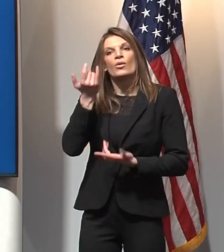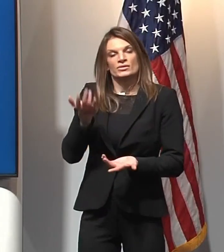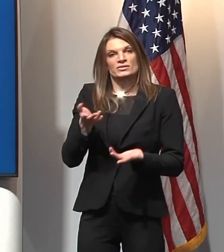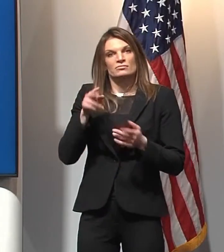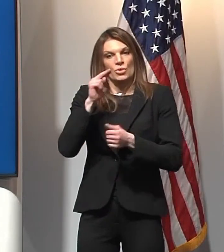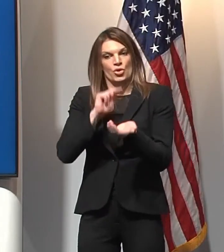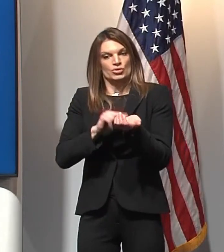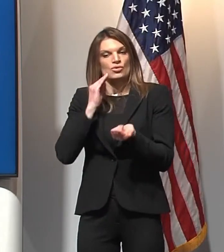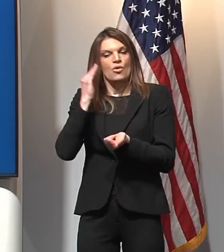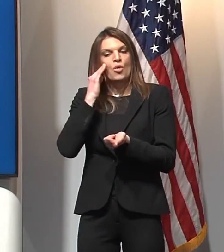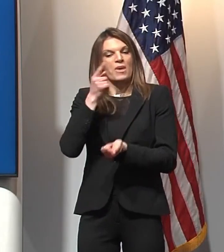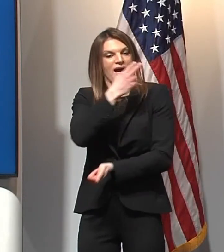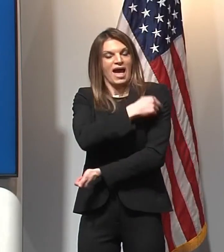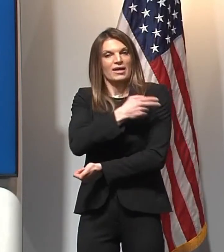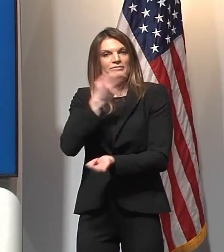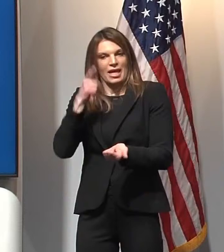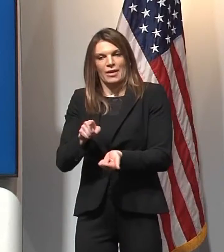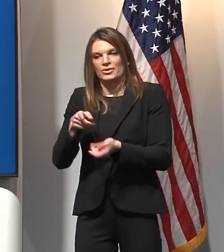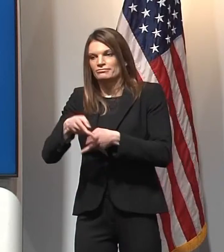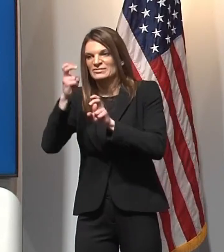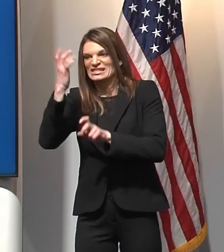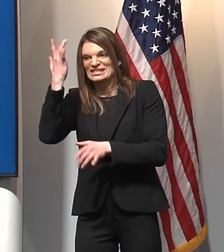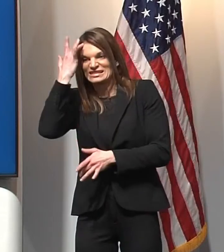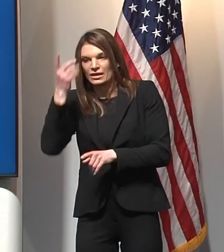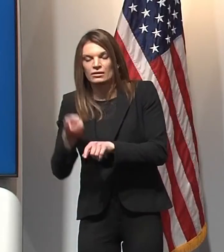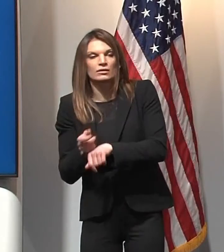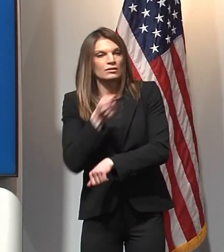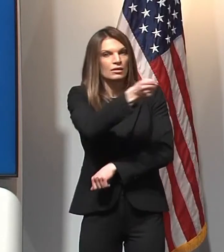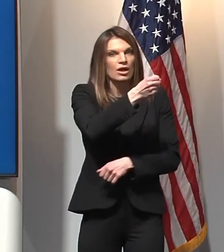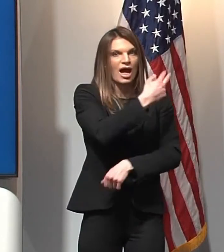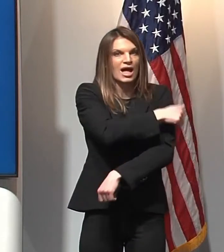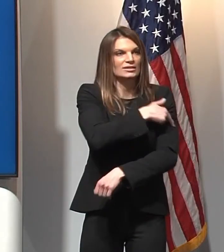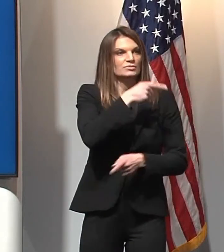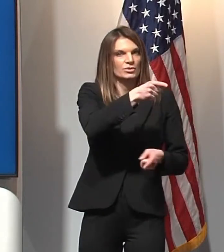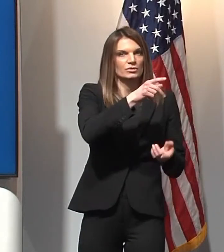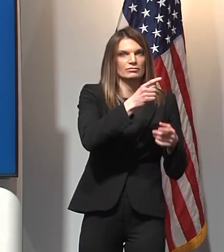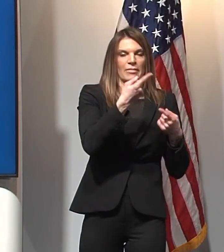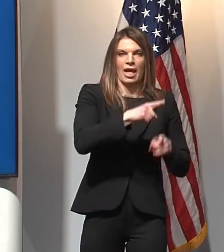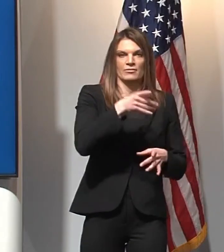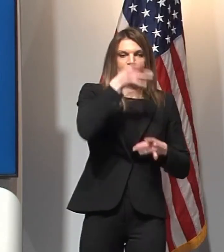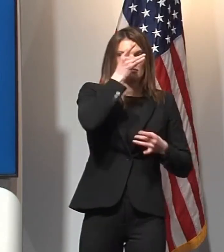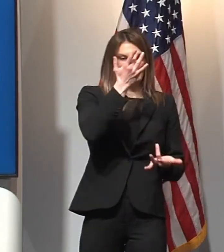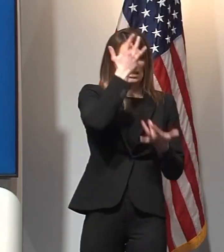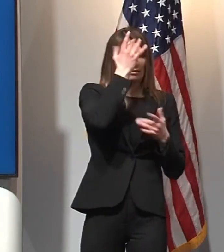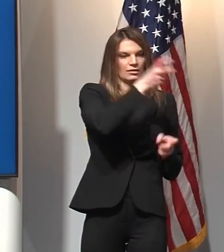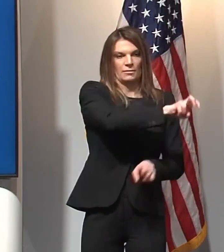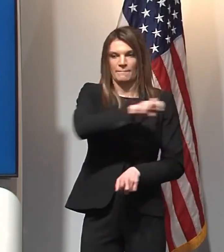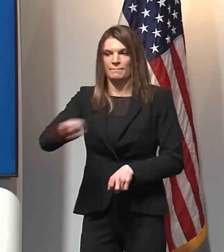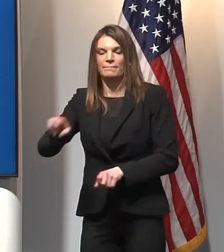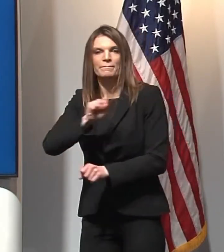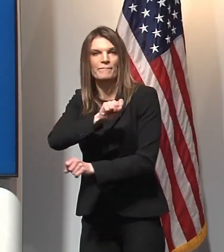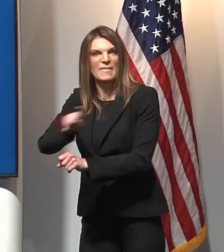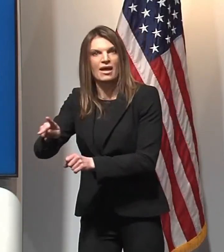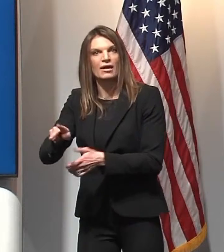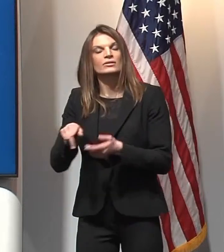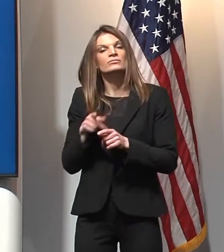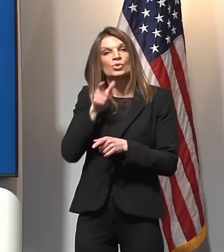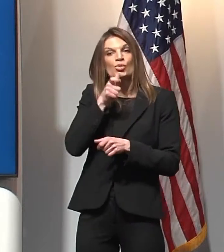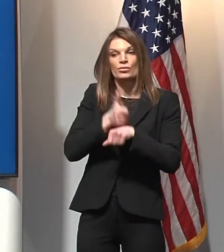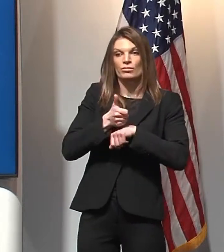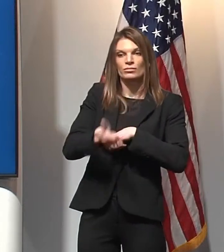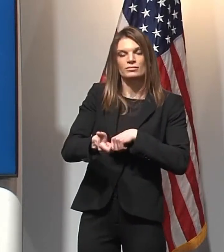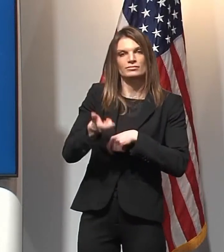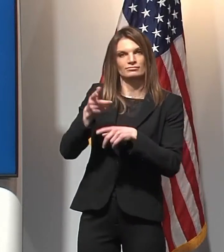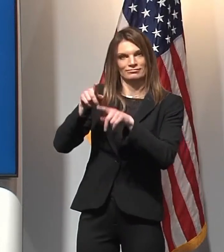was an educated choice that they made individually with all of the protocols in place to keep them